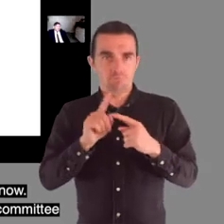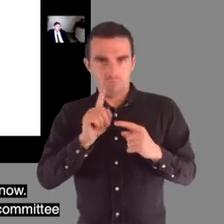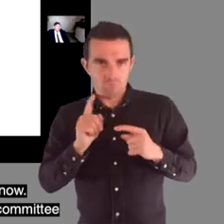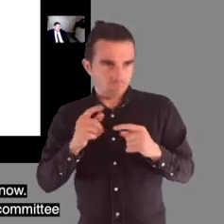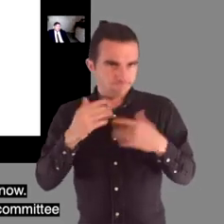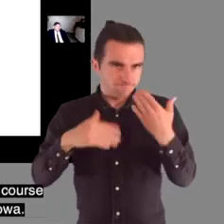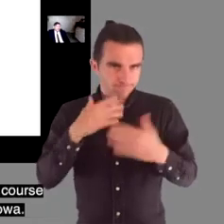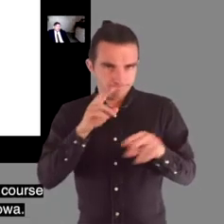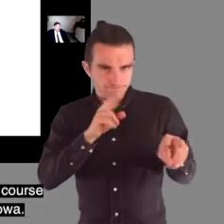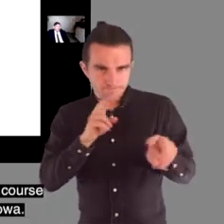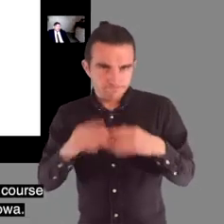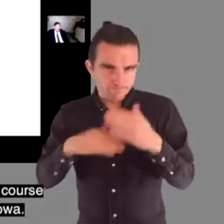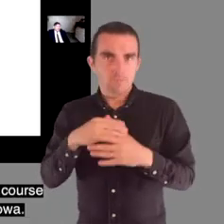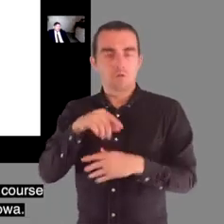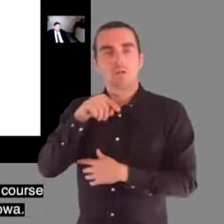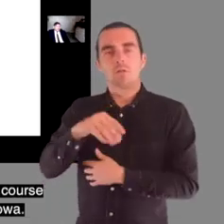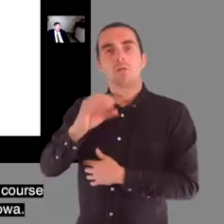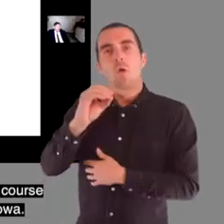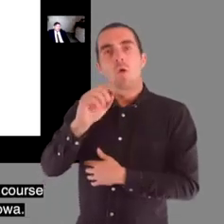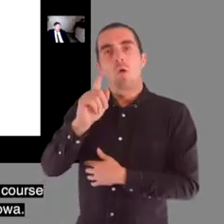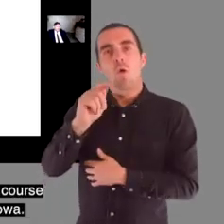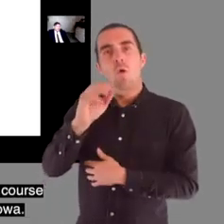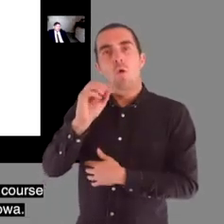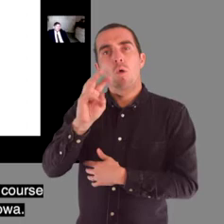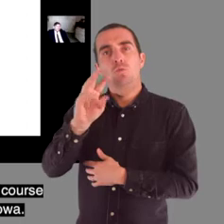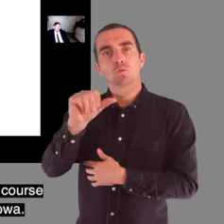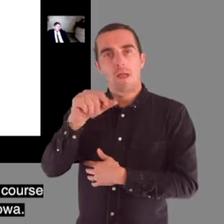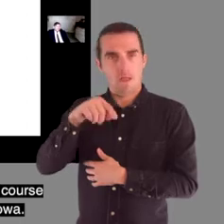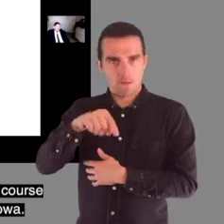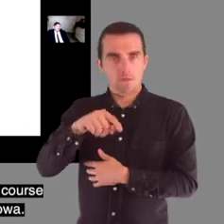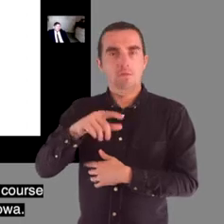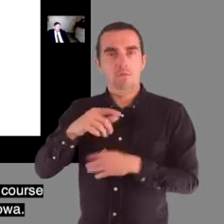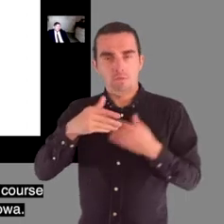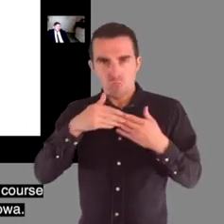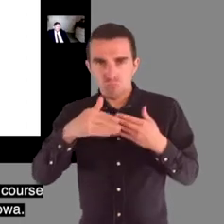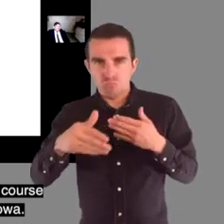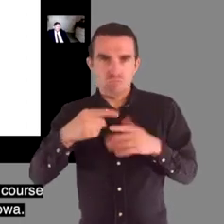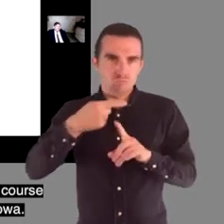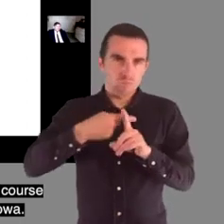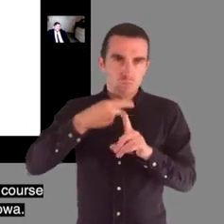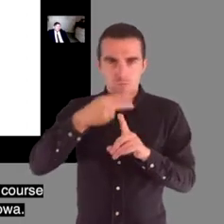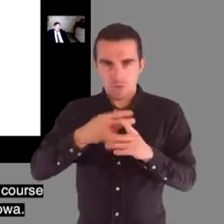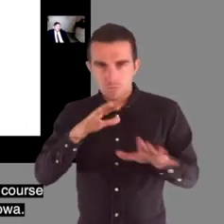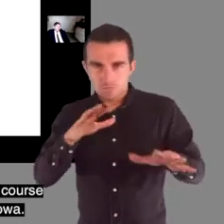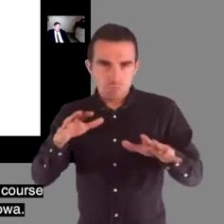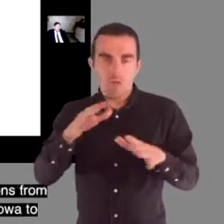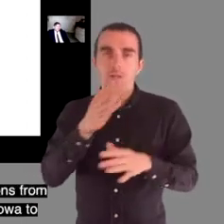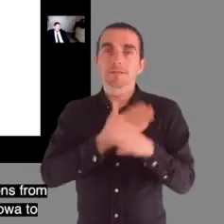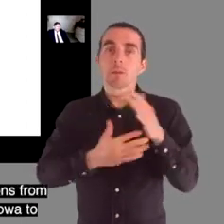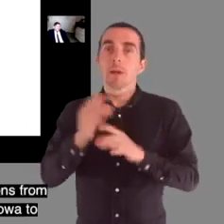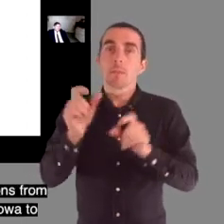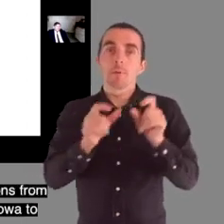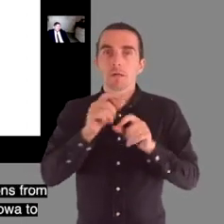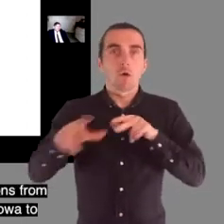there's a committee process that unfolded over the course of a couple of months in Ottawa, and disabled people